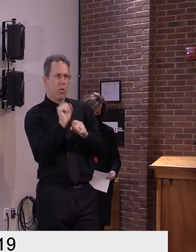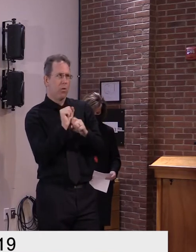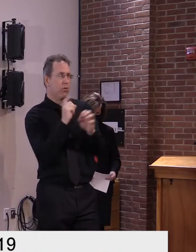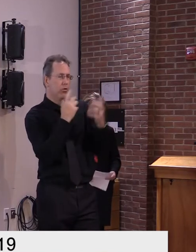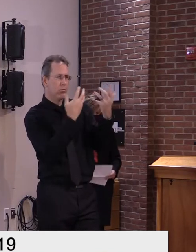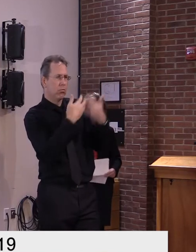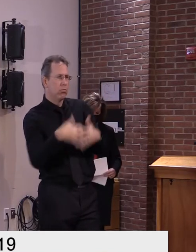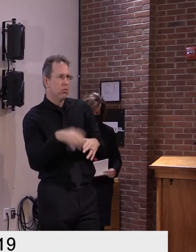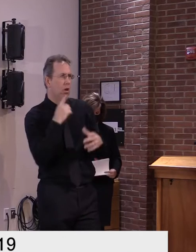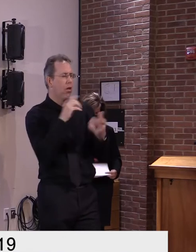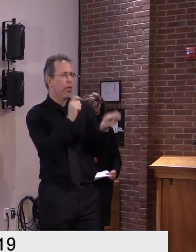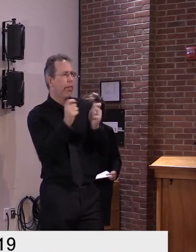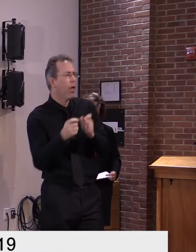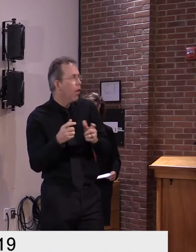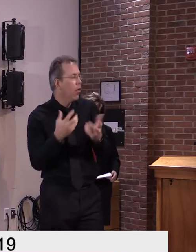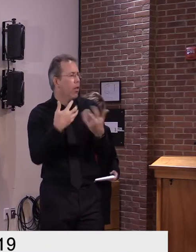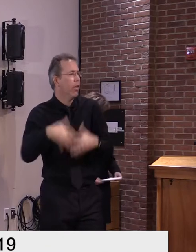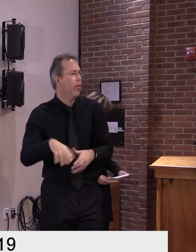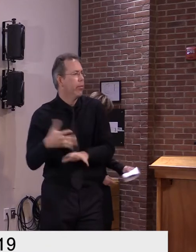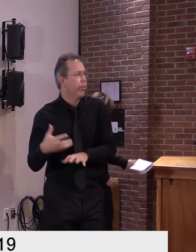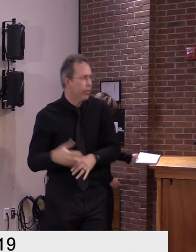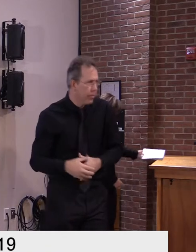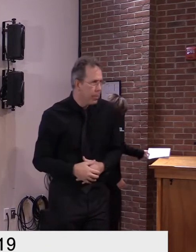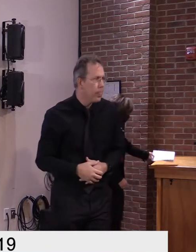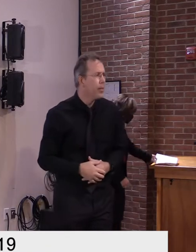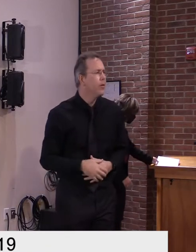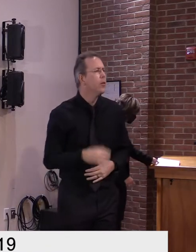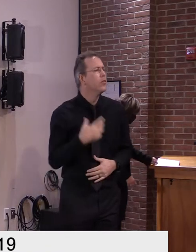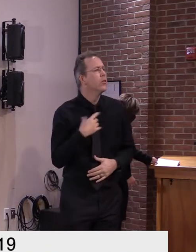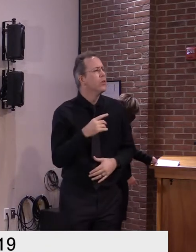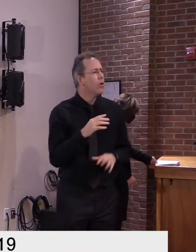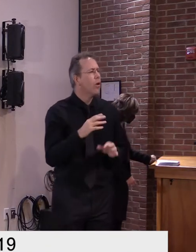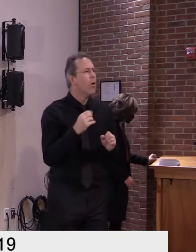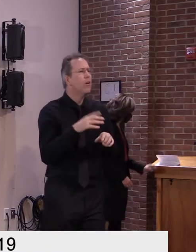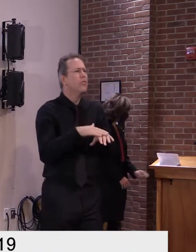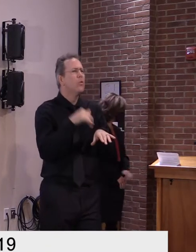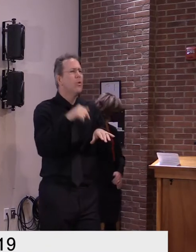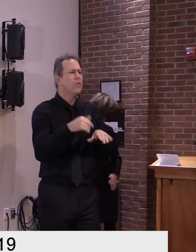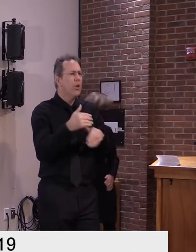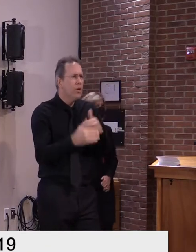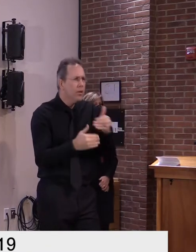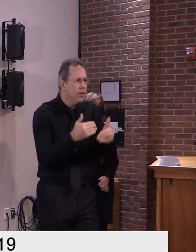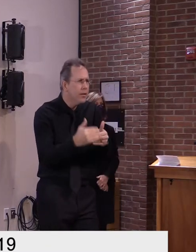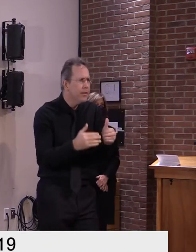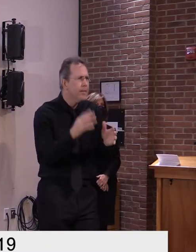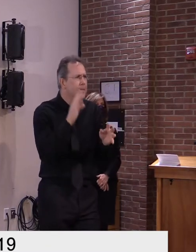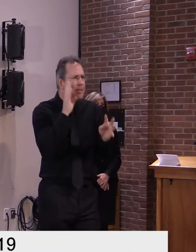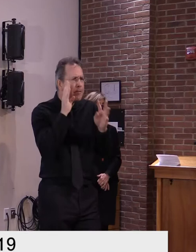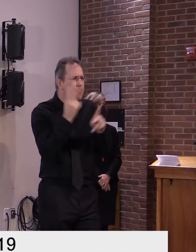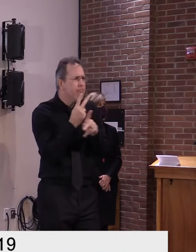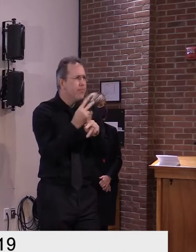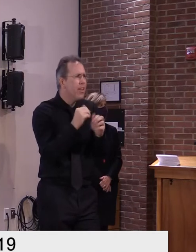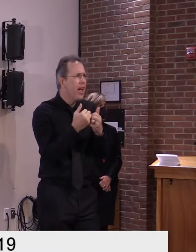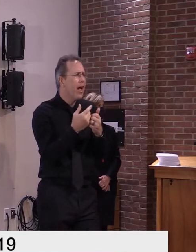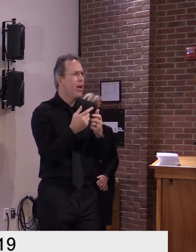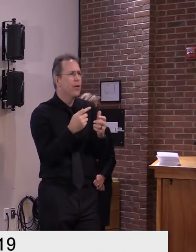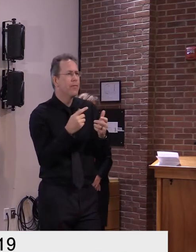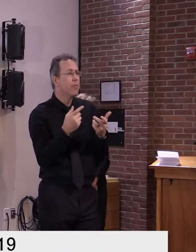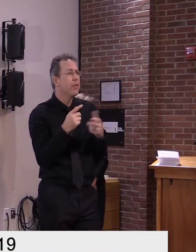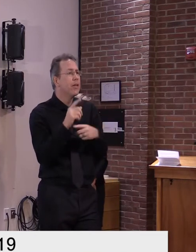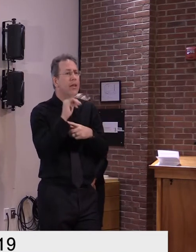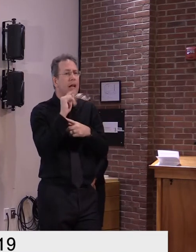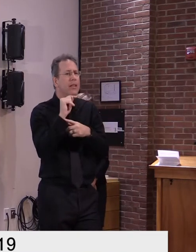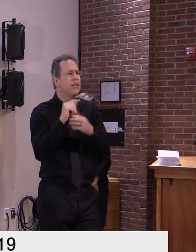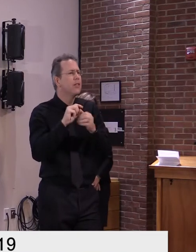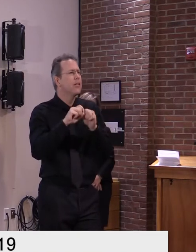will slow things down immensely. So we had to create programs outside of that, IT programs outside of the mainframe